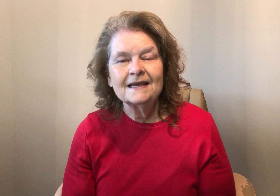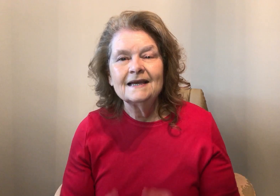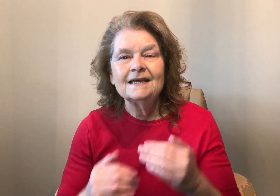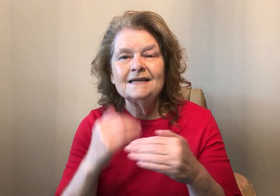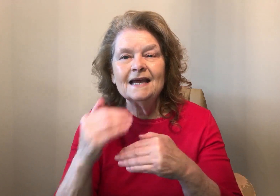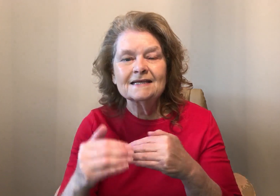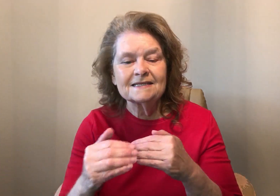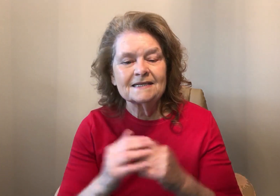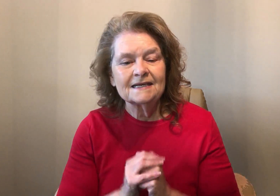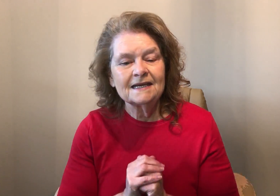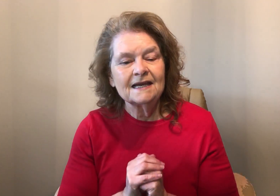Next.